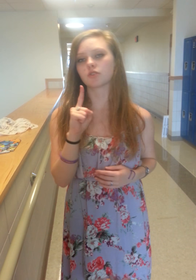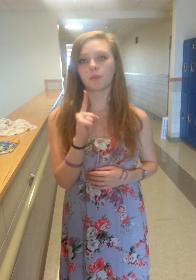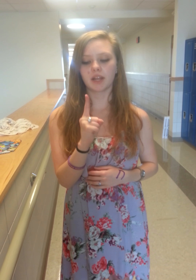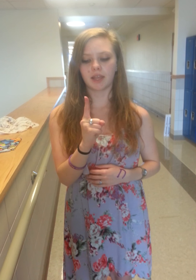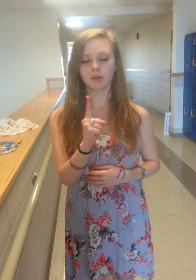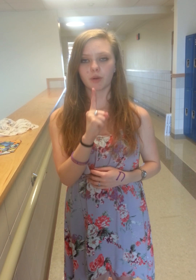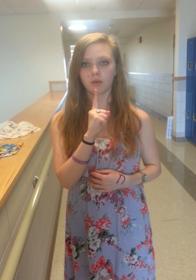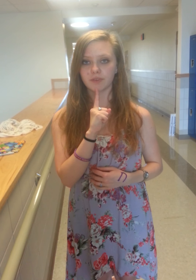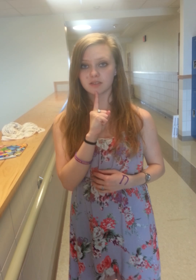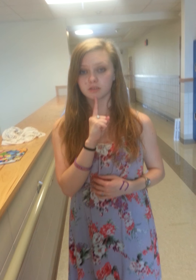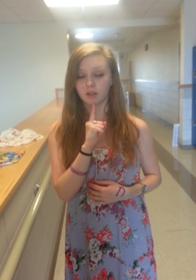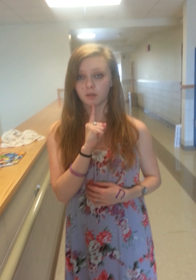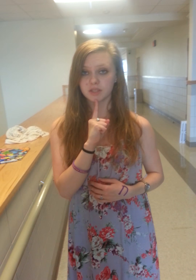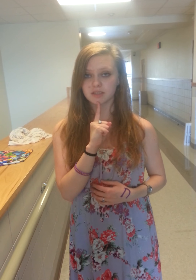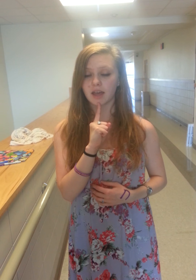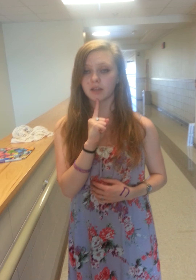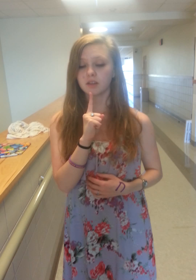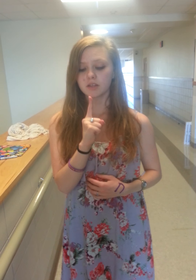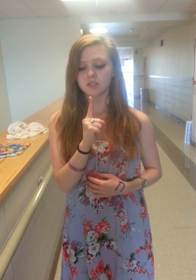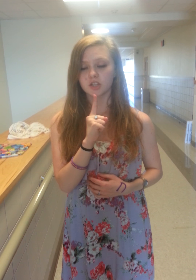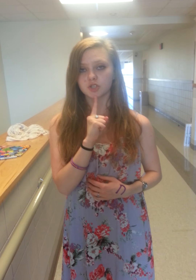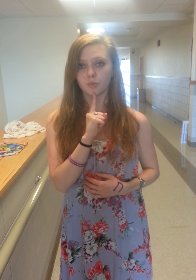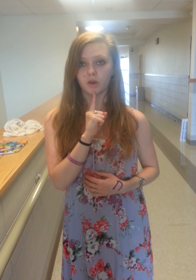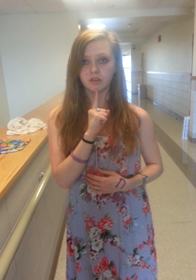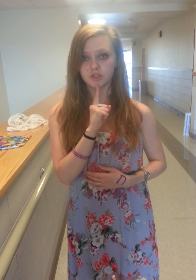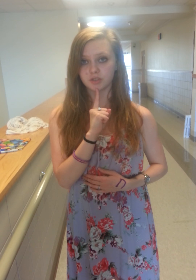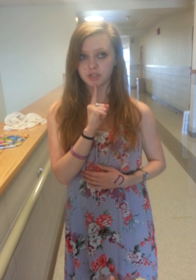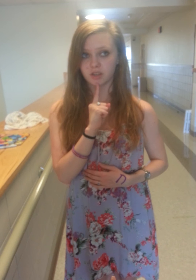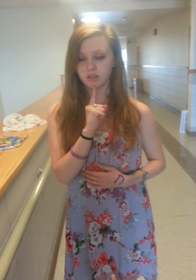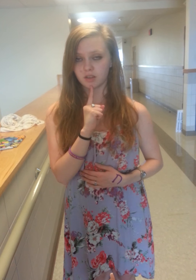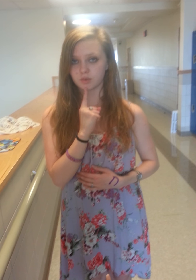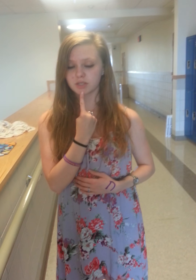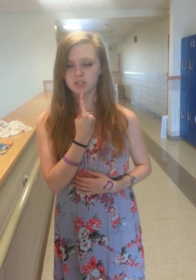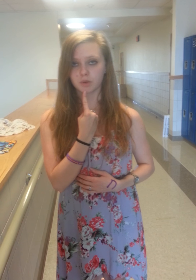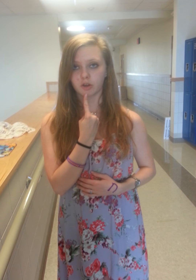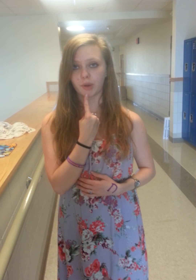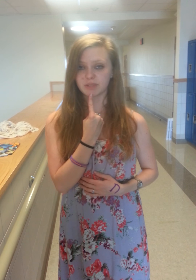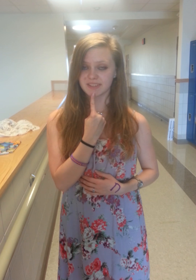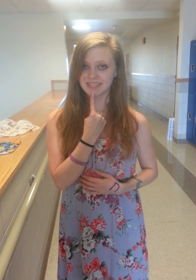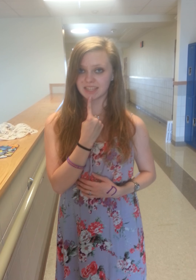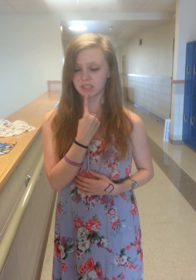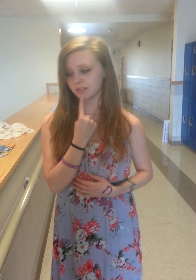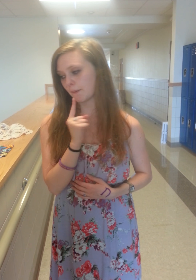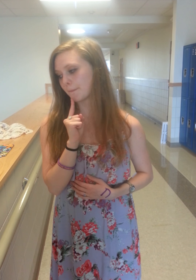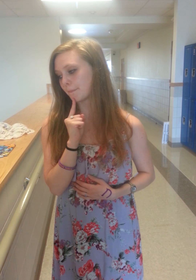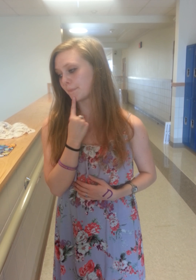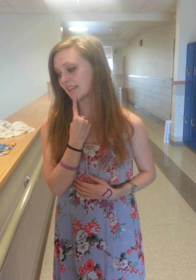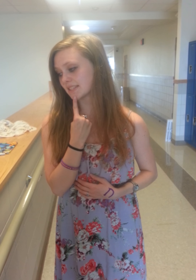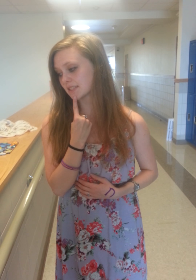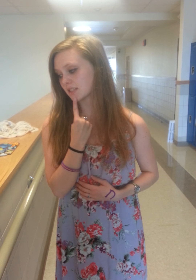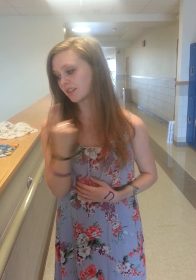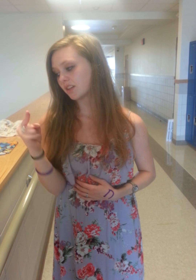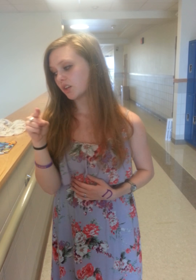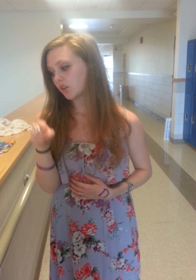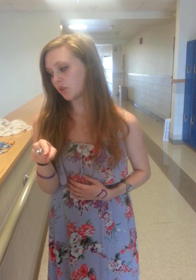dominant hand, palm facing your non-dominant side. Touch your one to your chin and twist it to where your palm is facing in. Miss